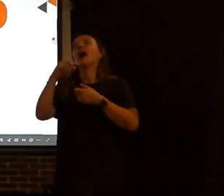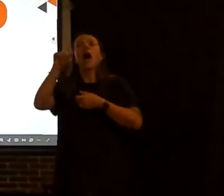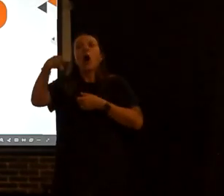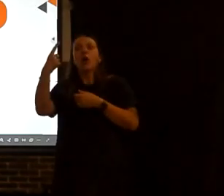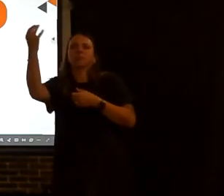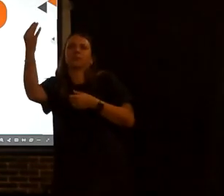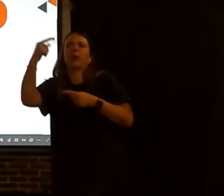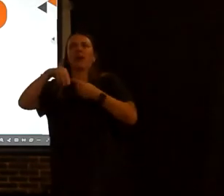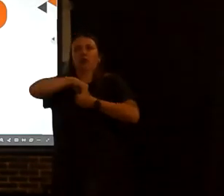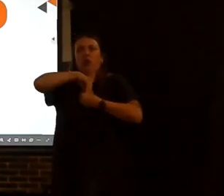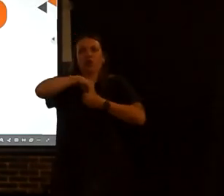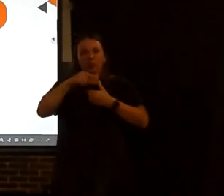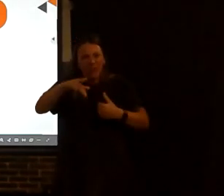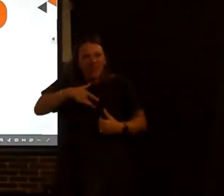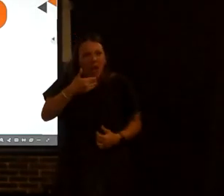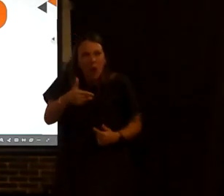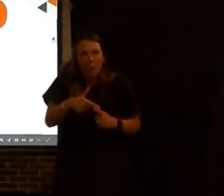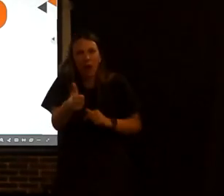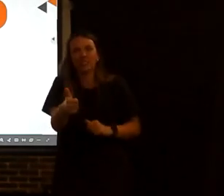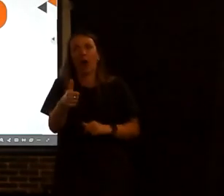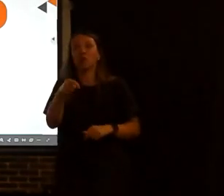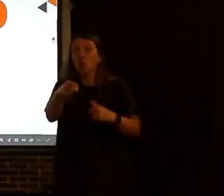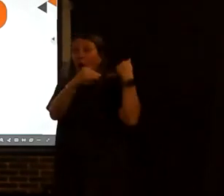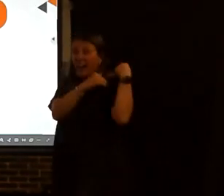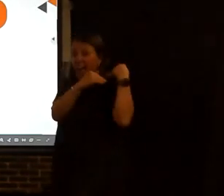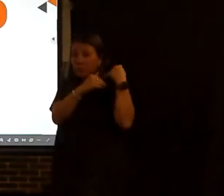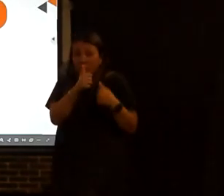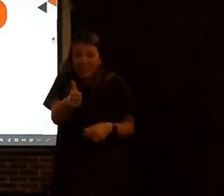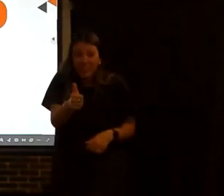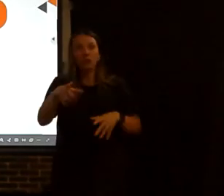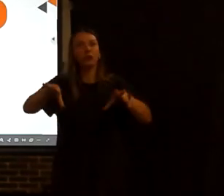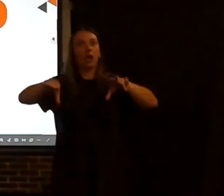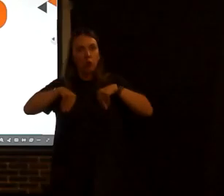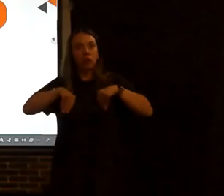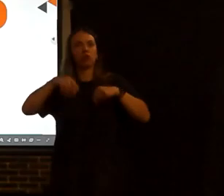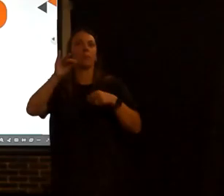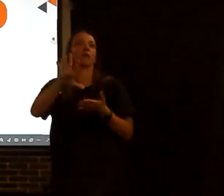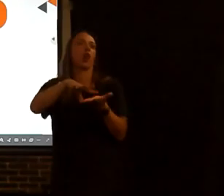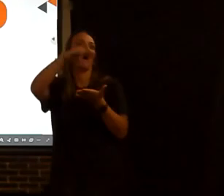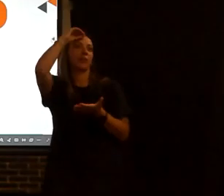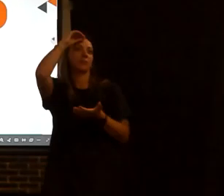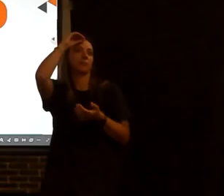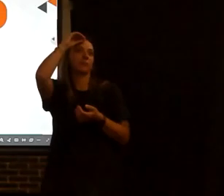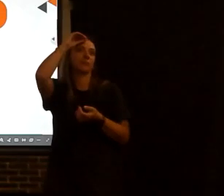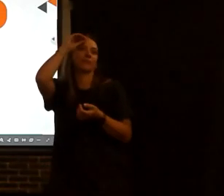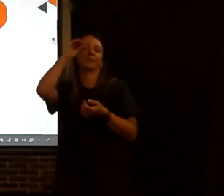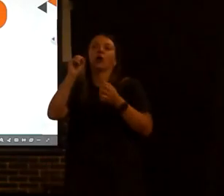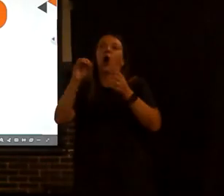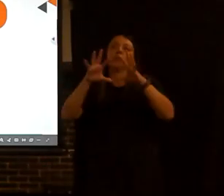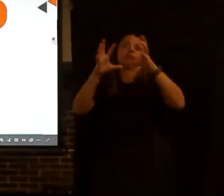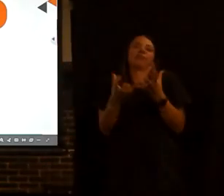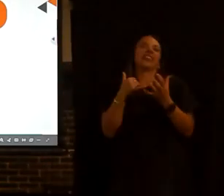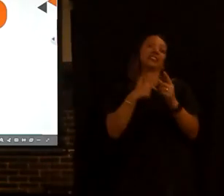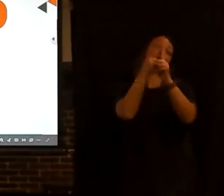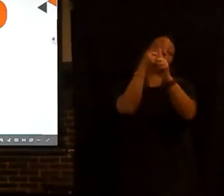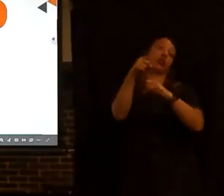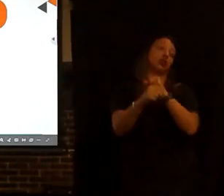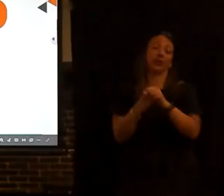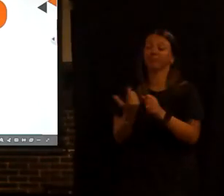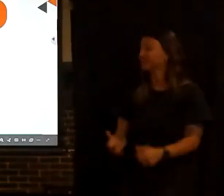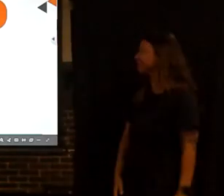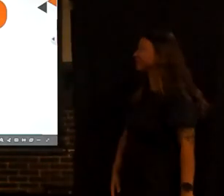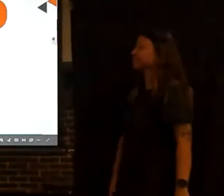our students. And not only externally, but internally. We want them to feel good about themselves and take ownership of their learning because we know that